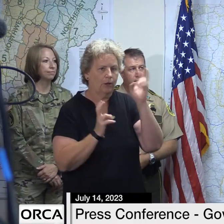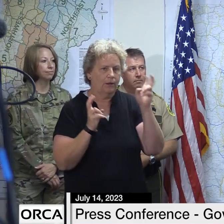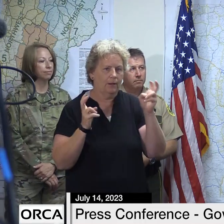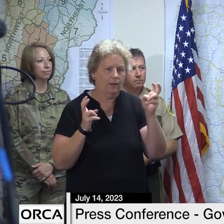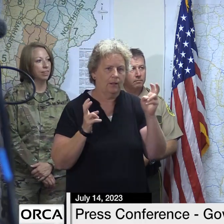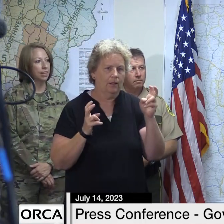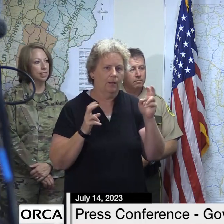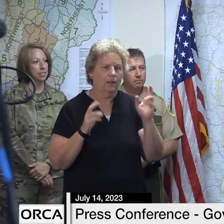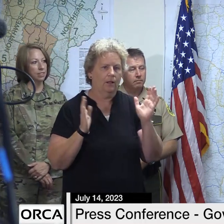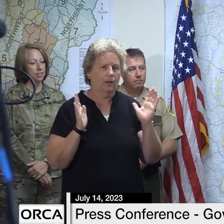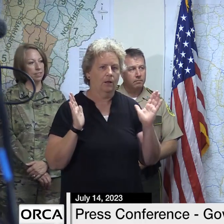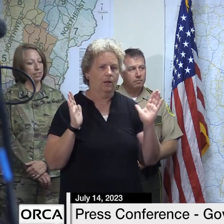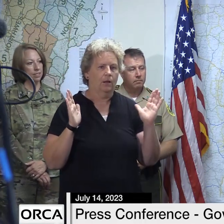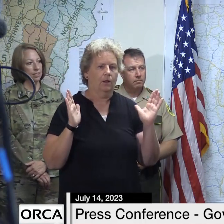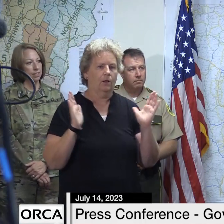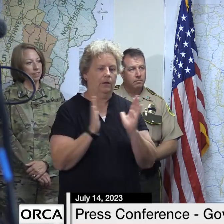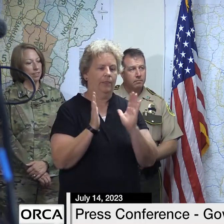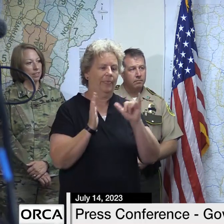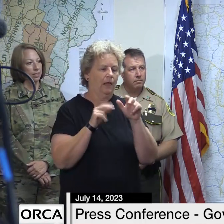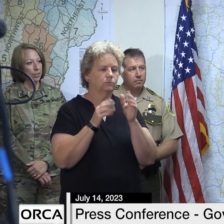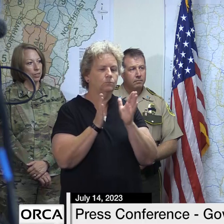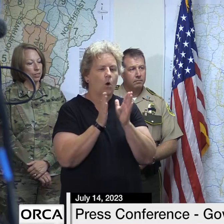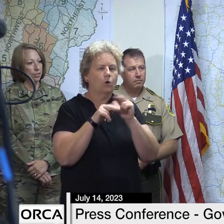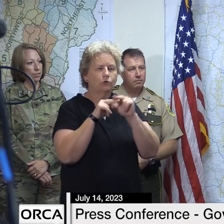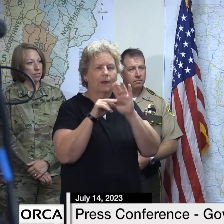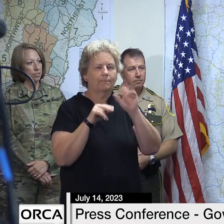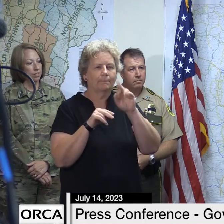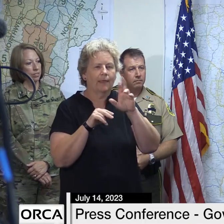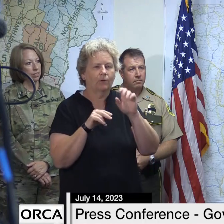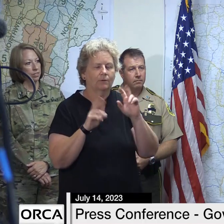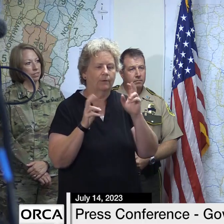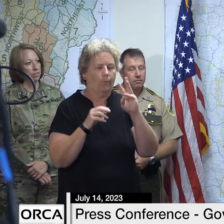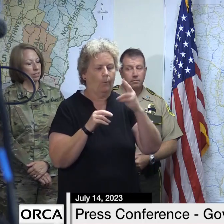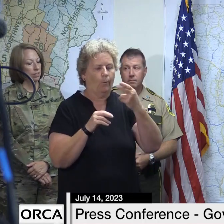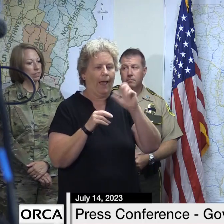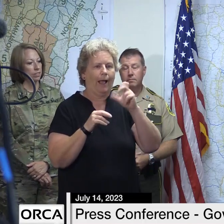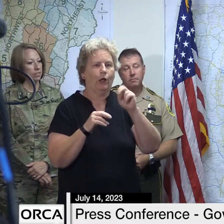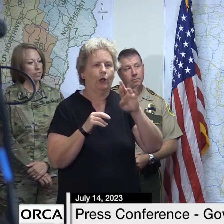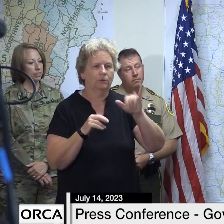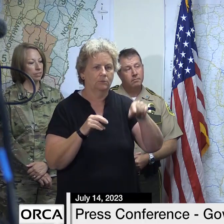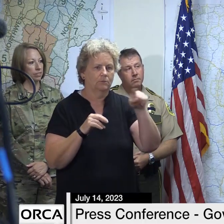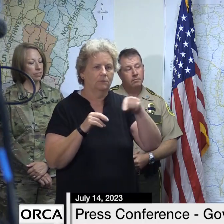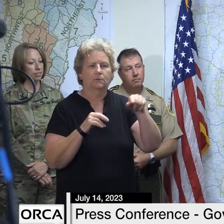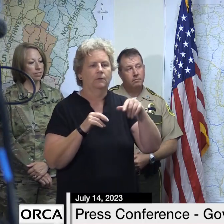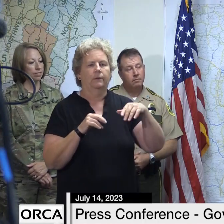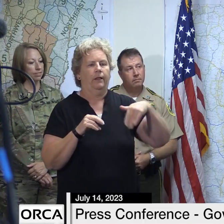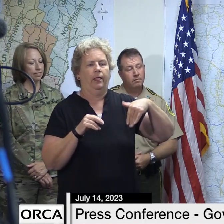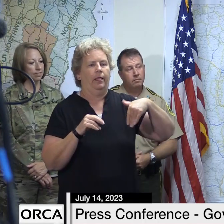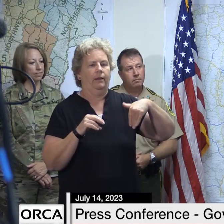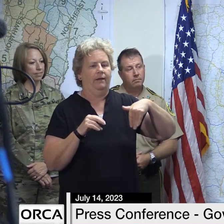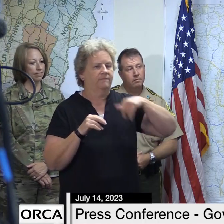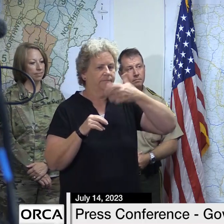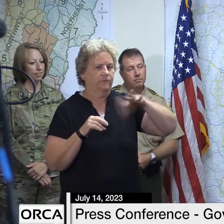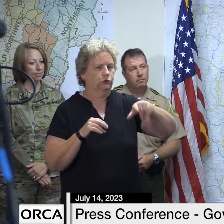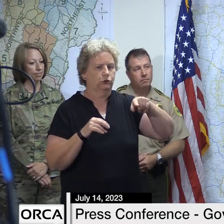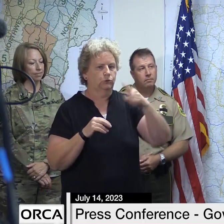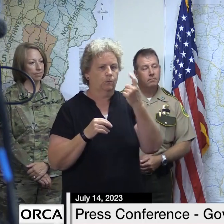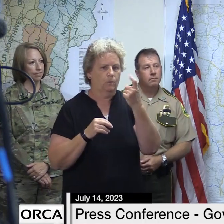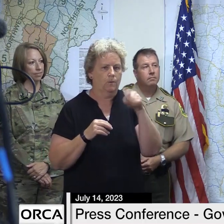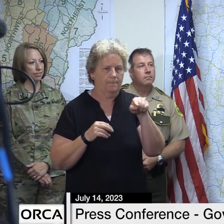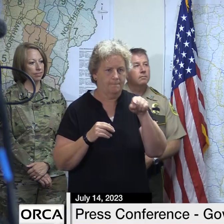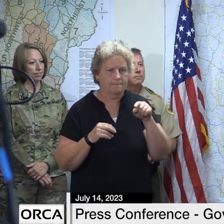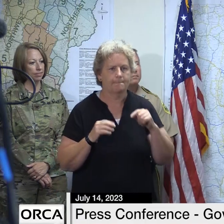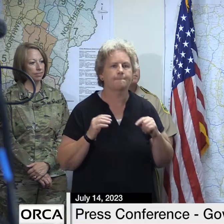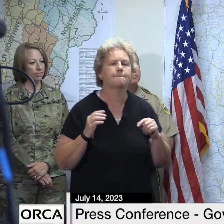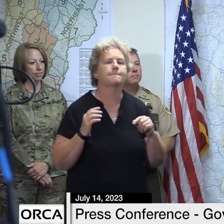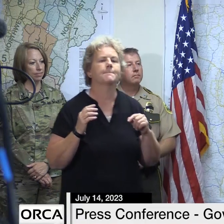still are some rail bridges that are difficult to get to, and inspections still need to be conducted. Some updates